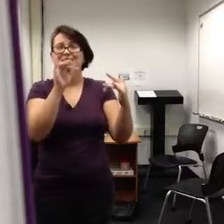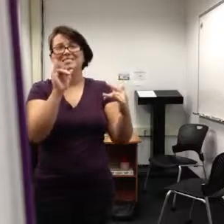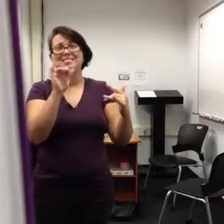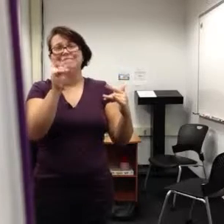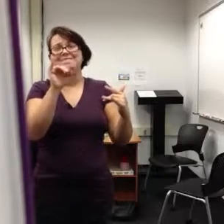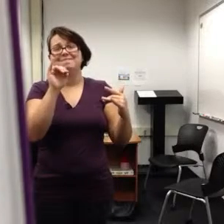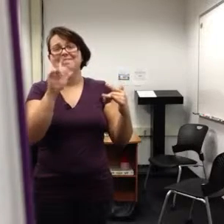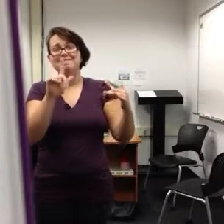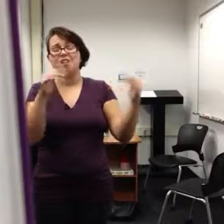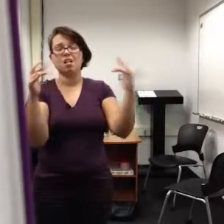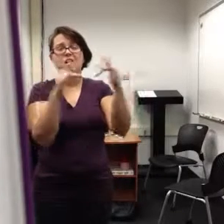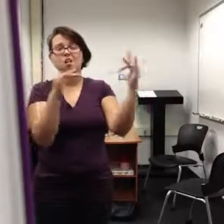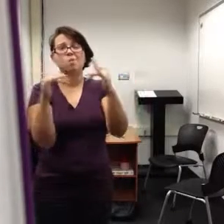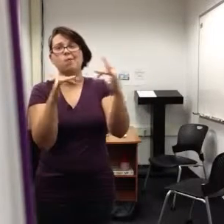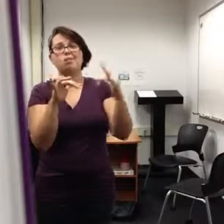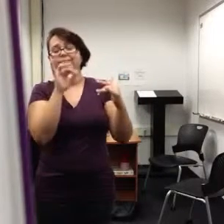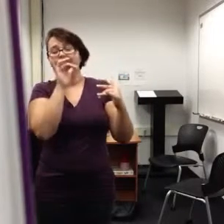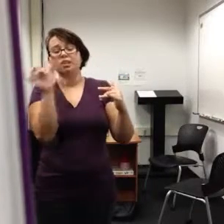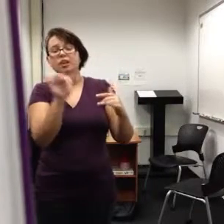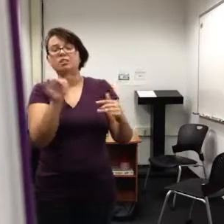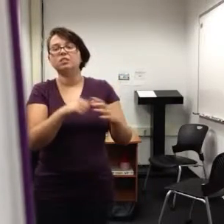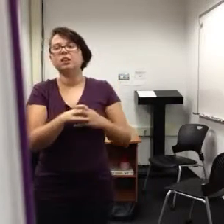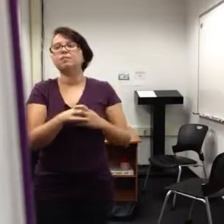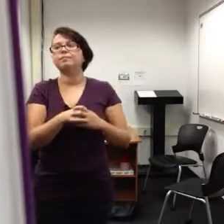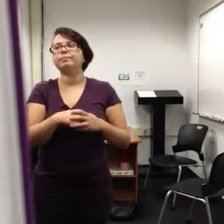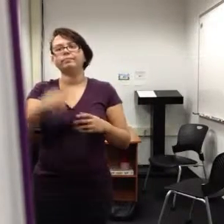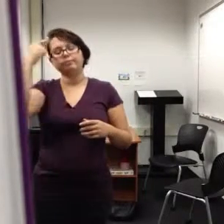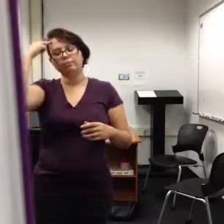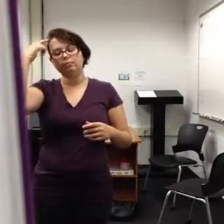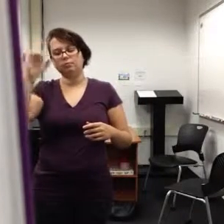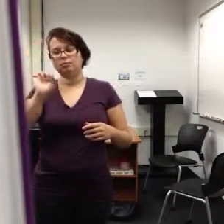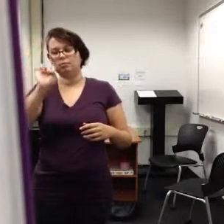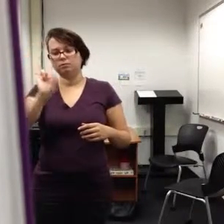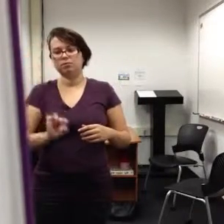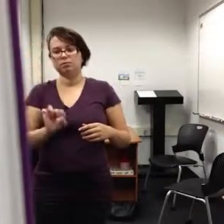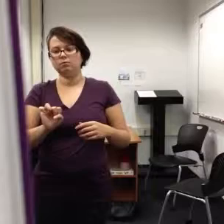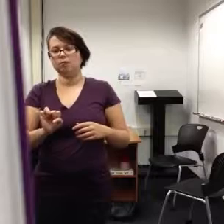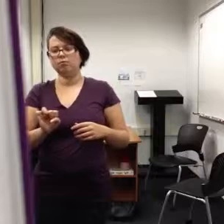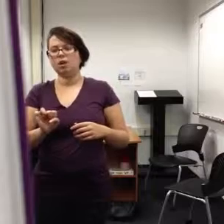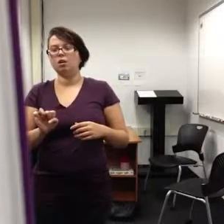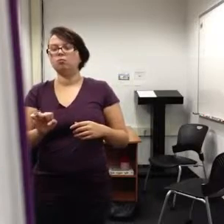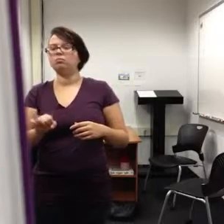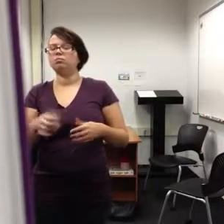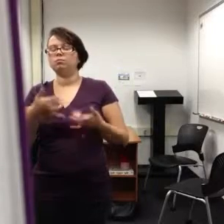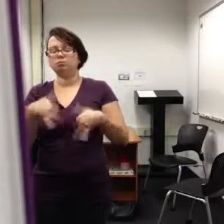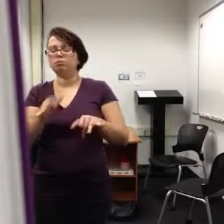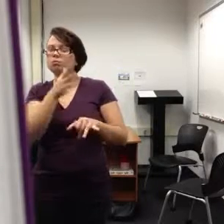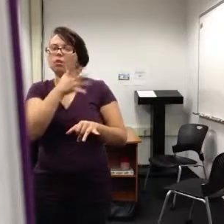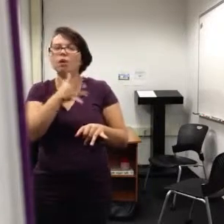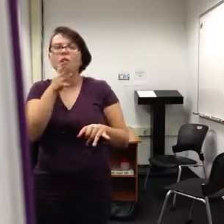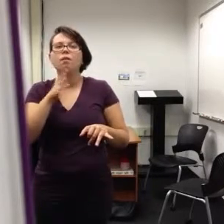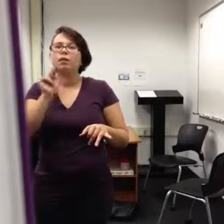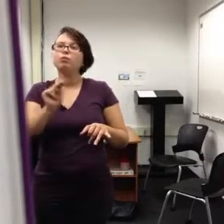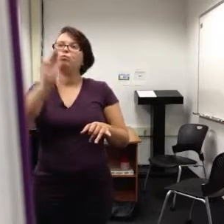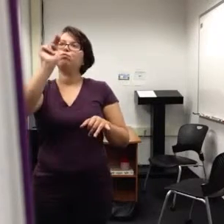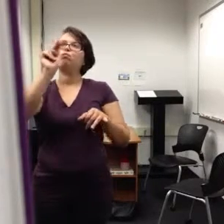agricultural in its base, while the North was becoming increasingly industrialized. In fact, many would argue that's the reason the North was able to